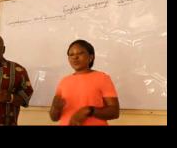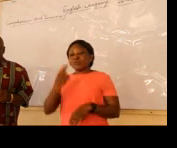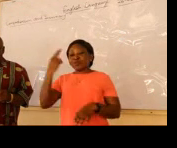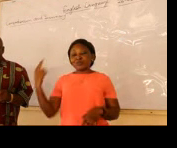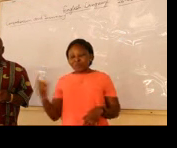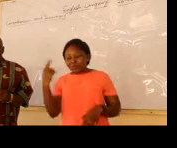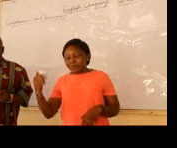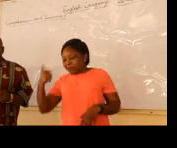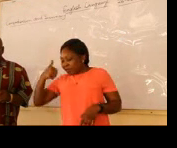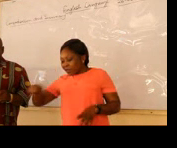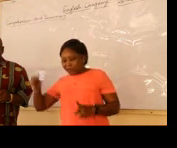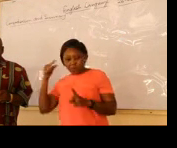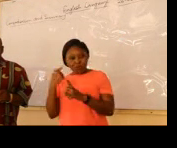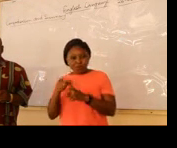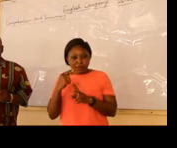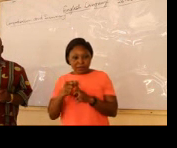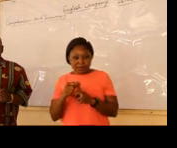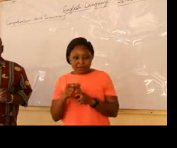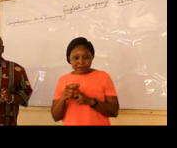any word